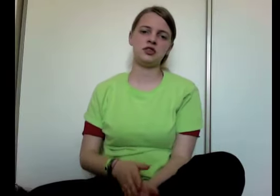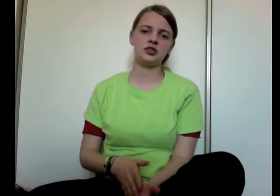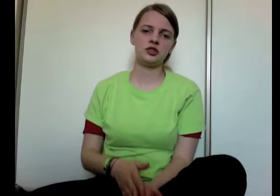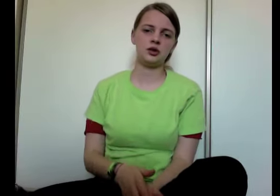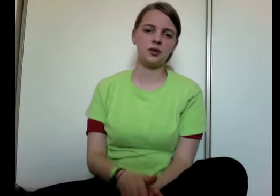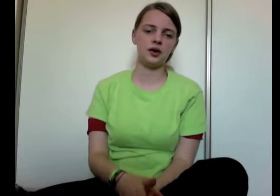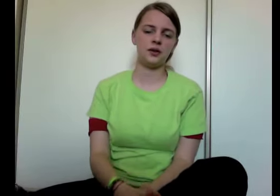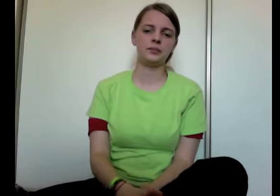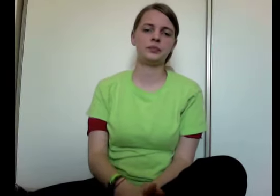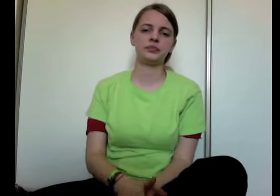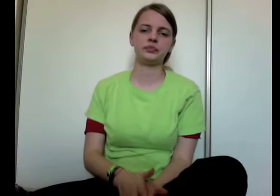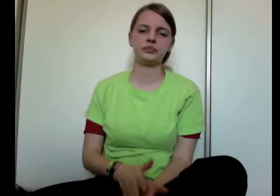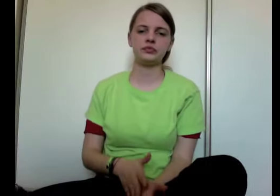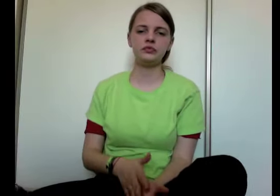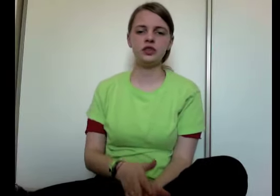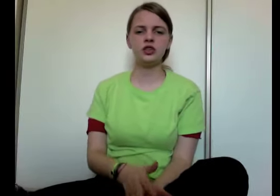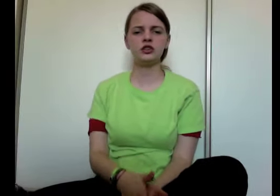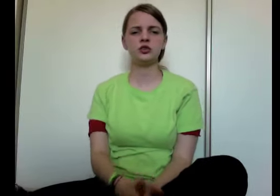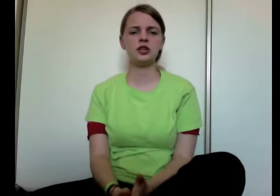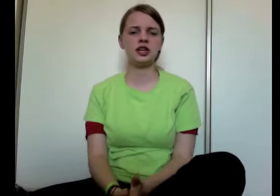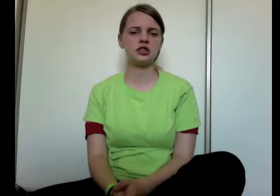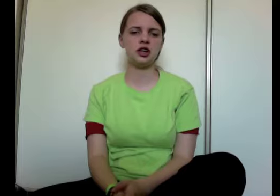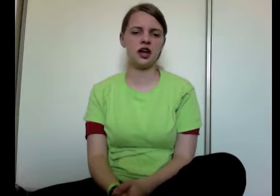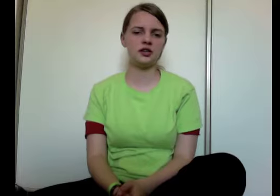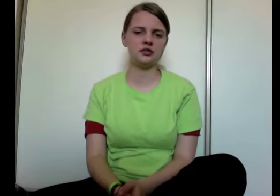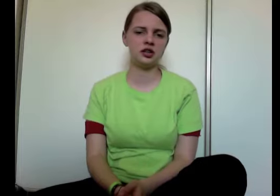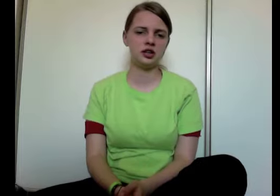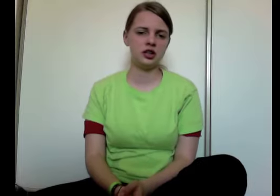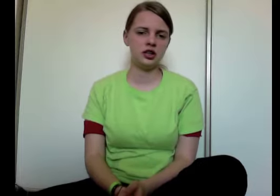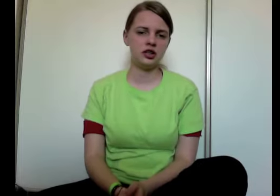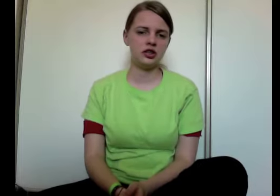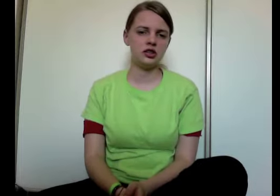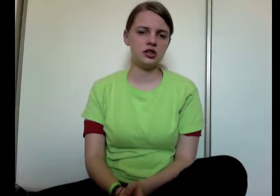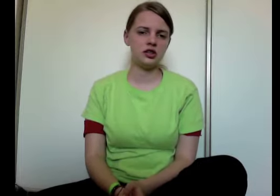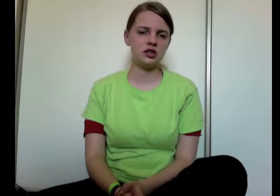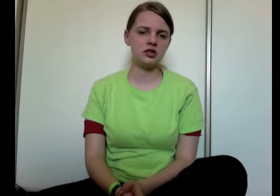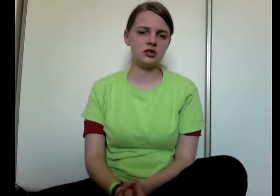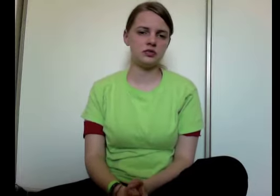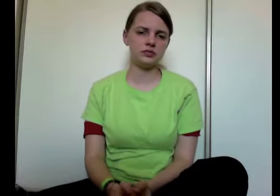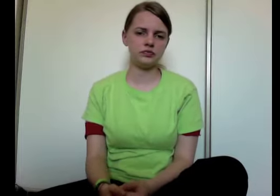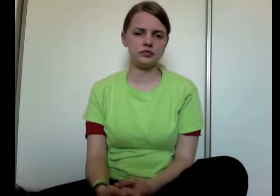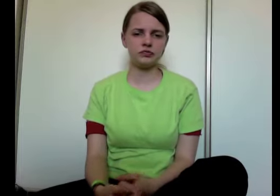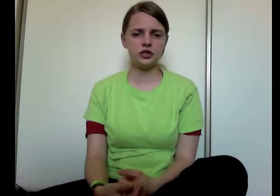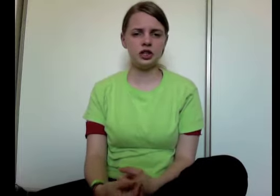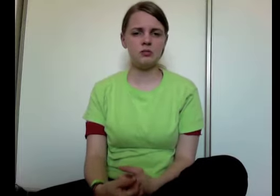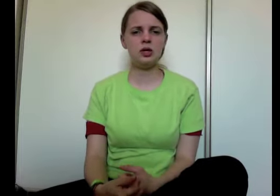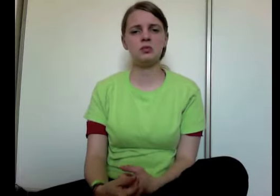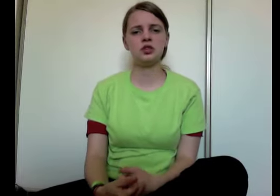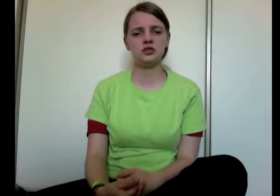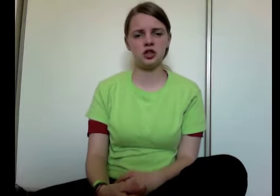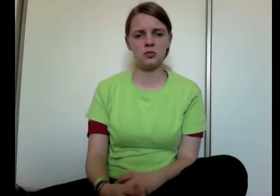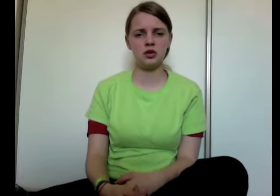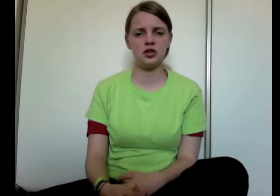So, so the next line is people never crumble in a